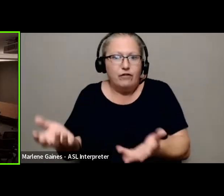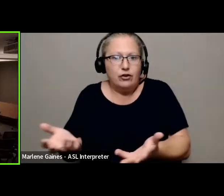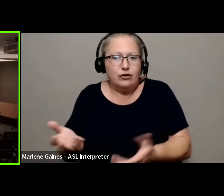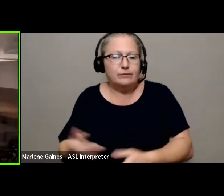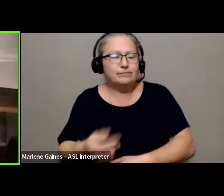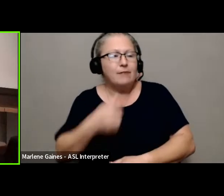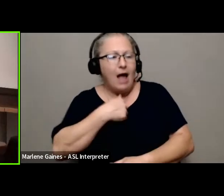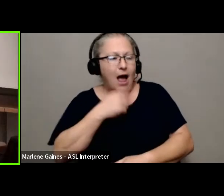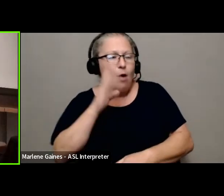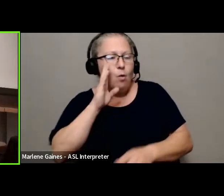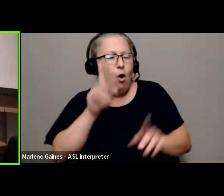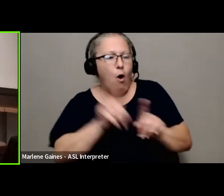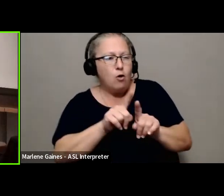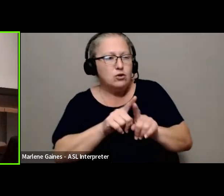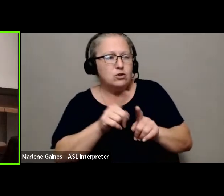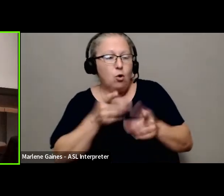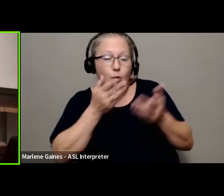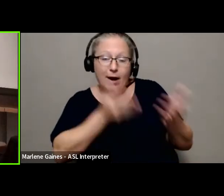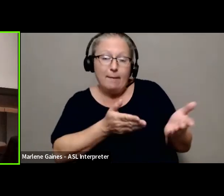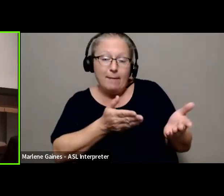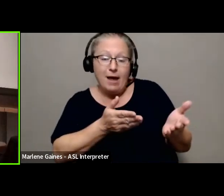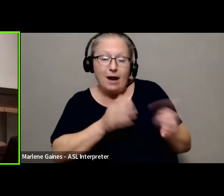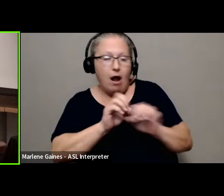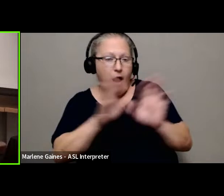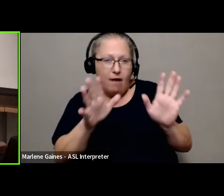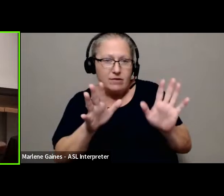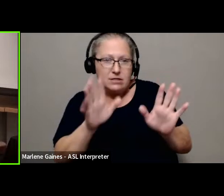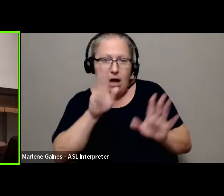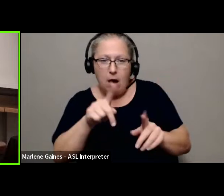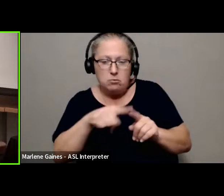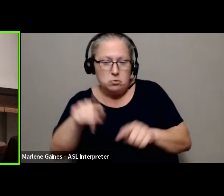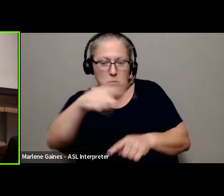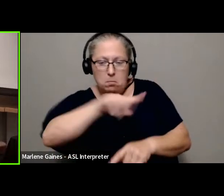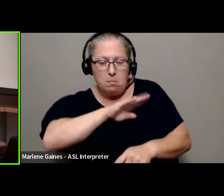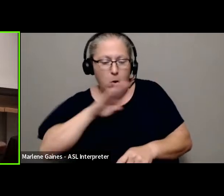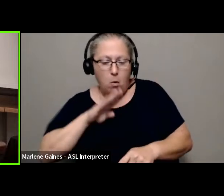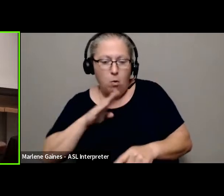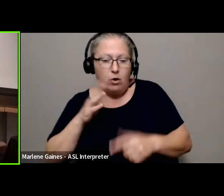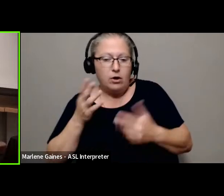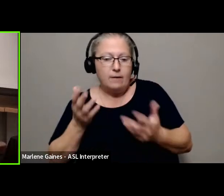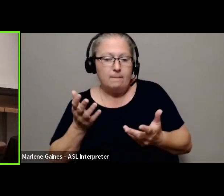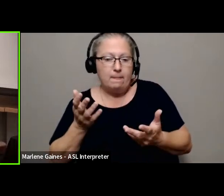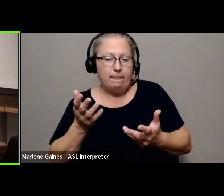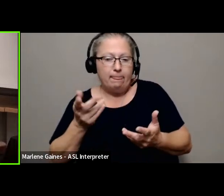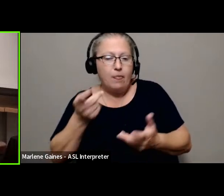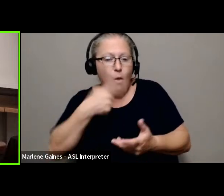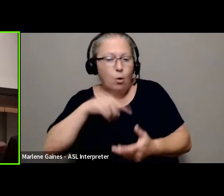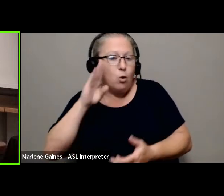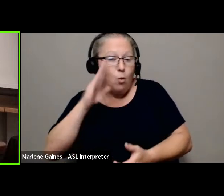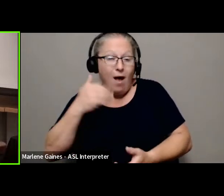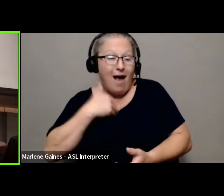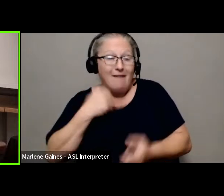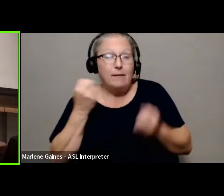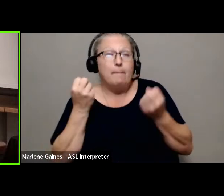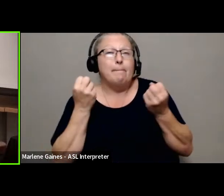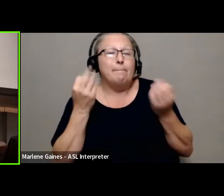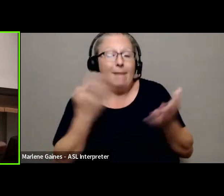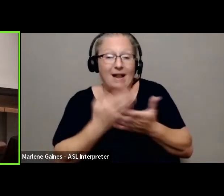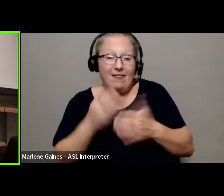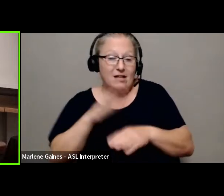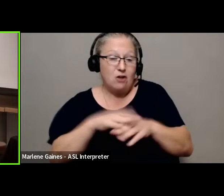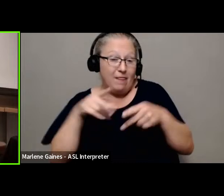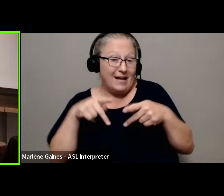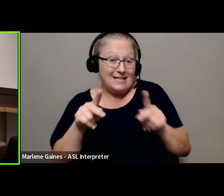I would also make a recommendation. It's obviously up to the board. I mean, we're going to have many things on the